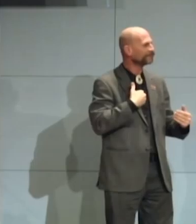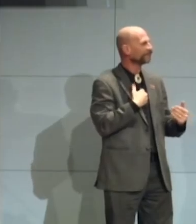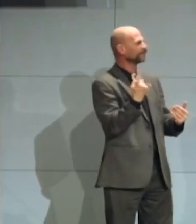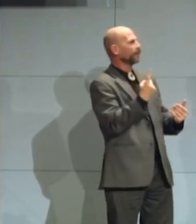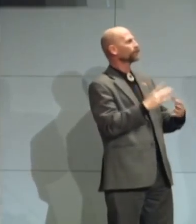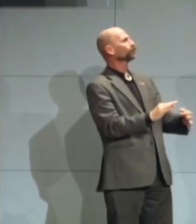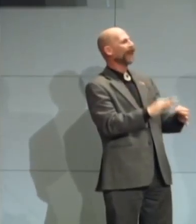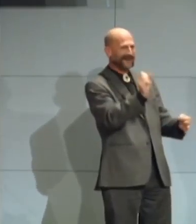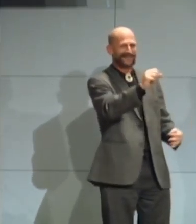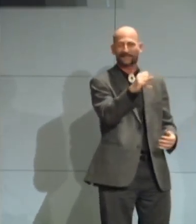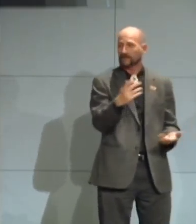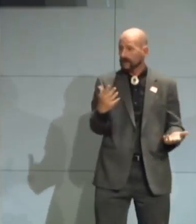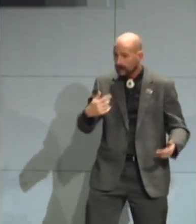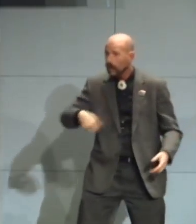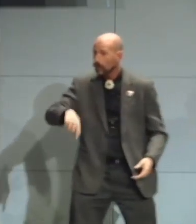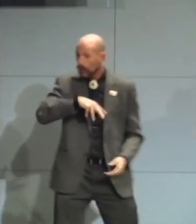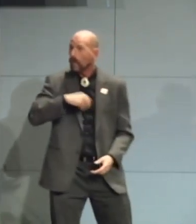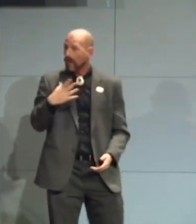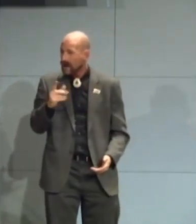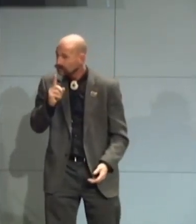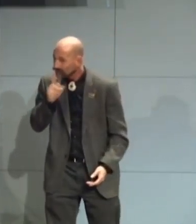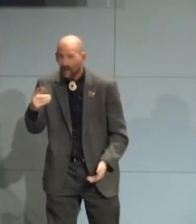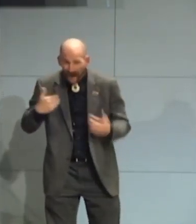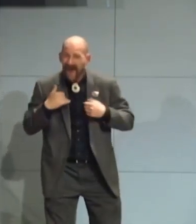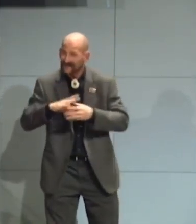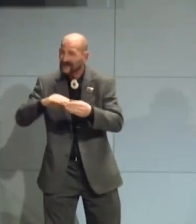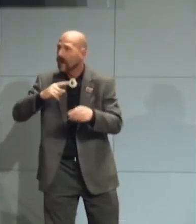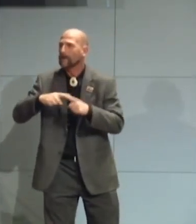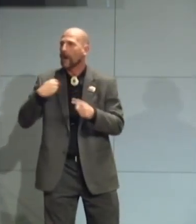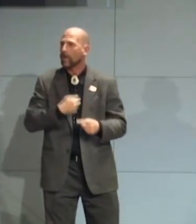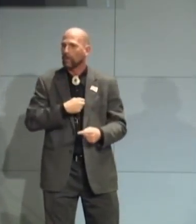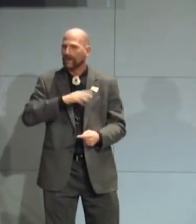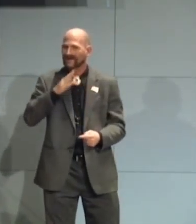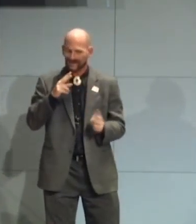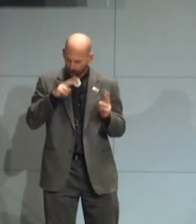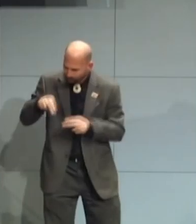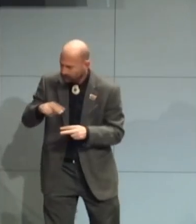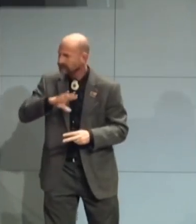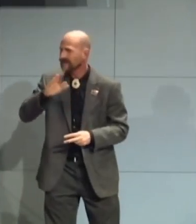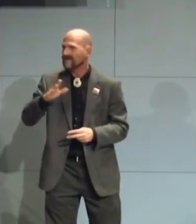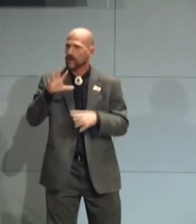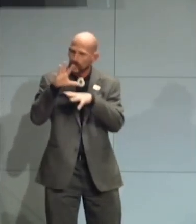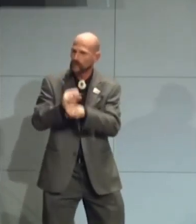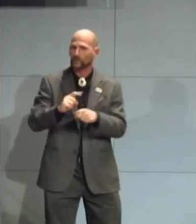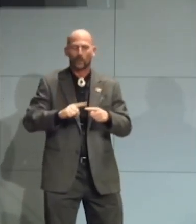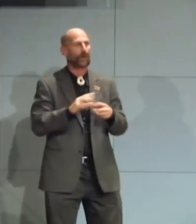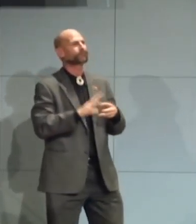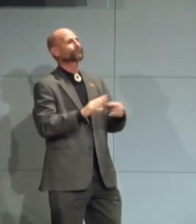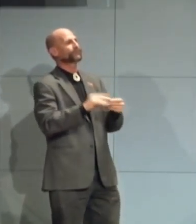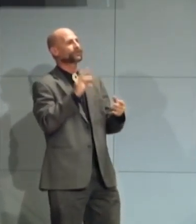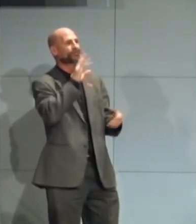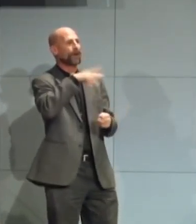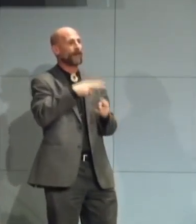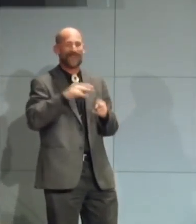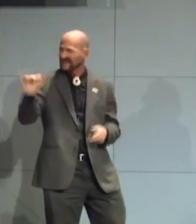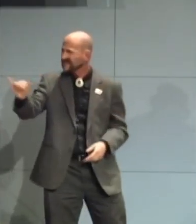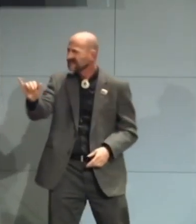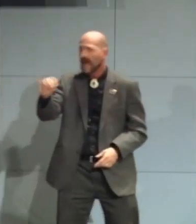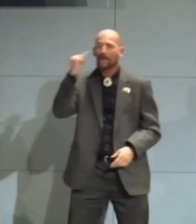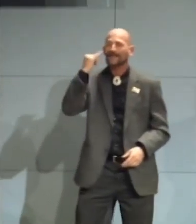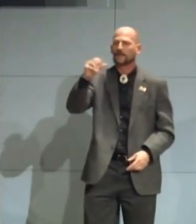so we need to make sure that that is part of the history, because too oftentimes it is ignored. And as a result, I can be 44 years